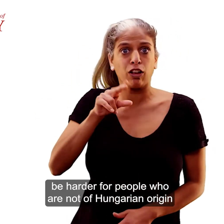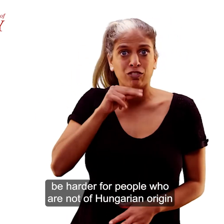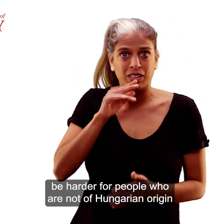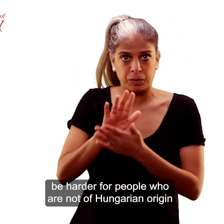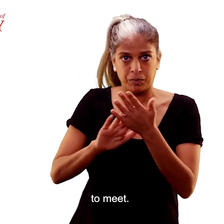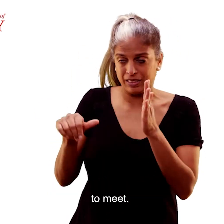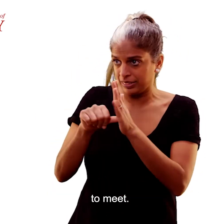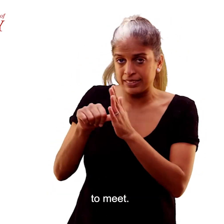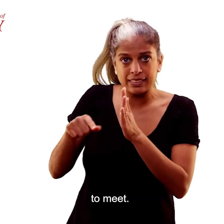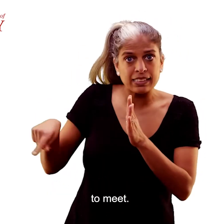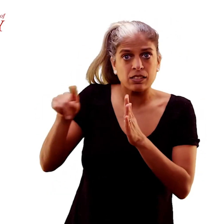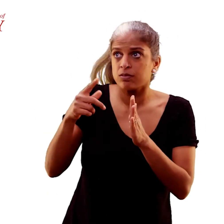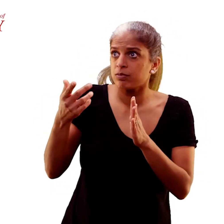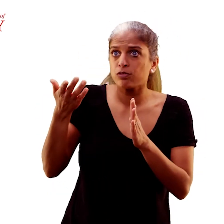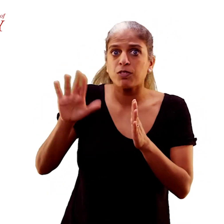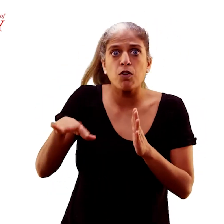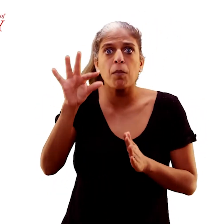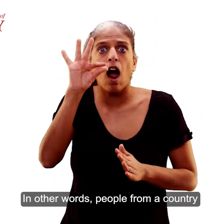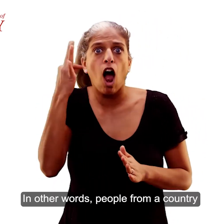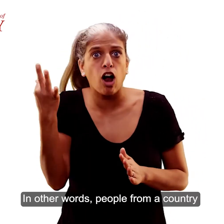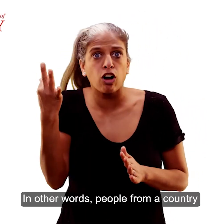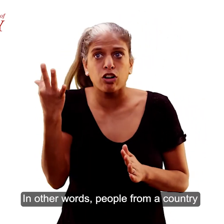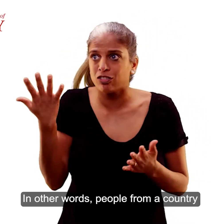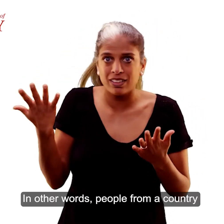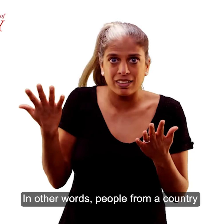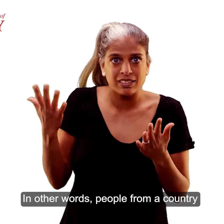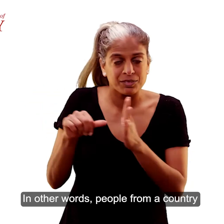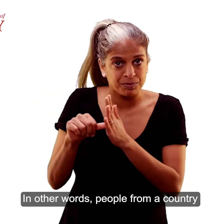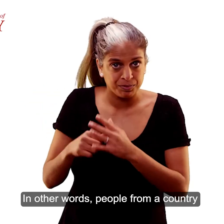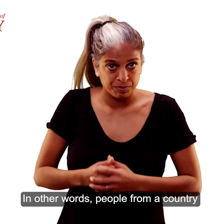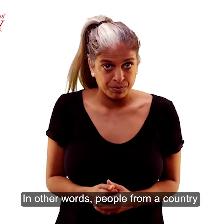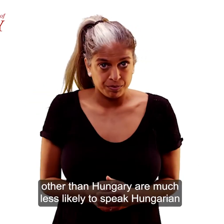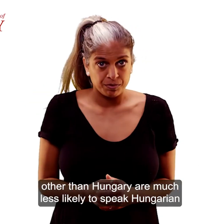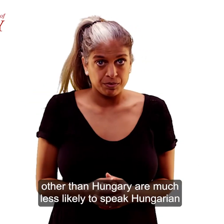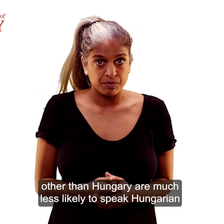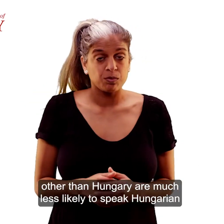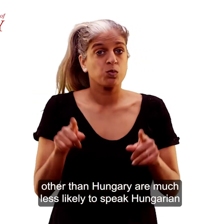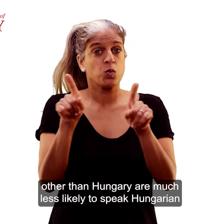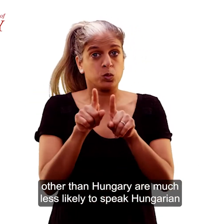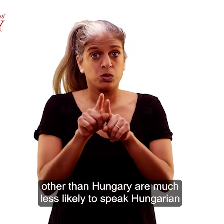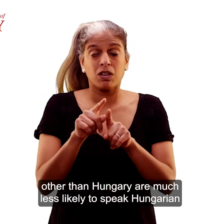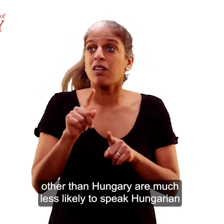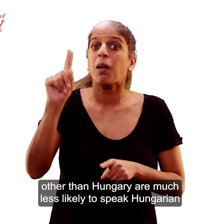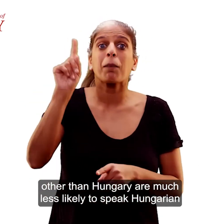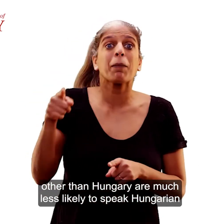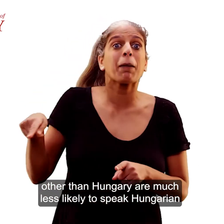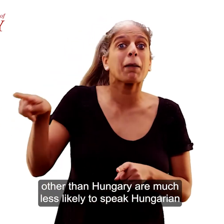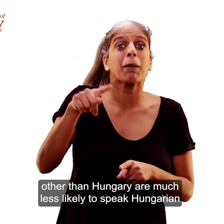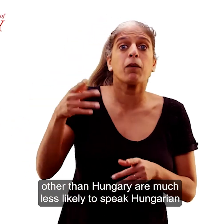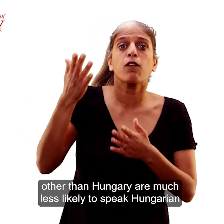origin to meet. In other words, people from a country other than Hungary are much less likely to speak